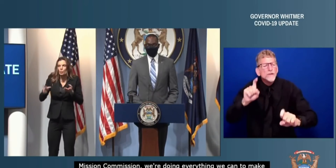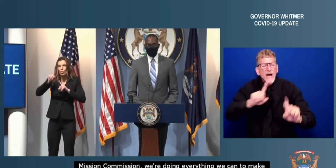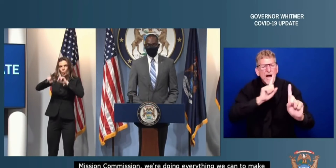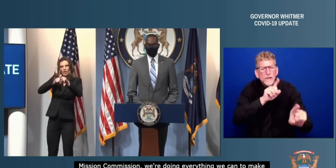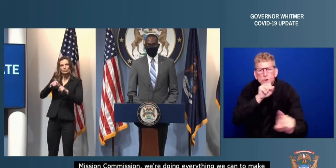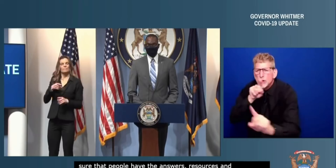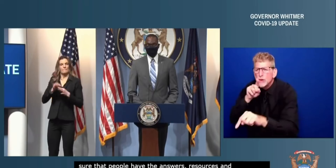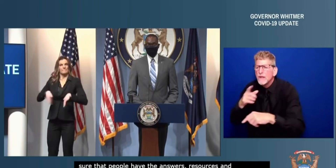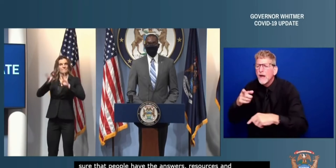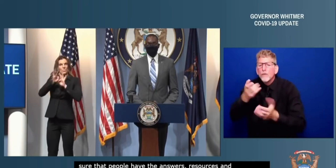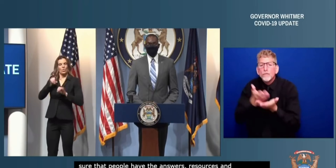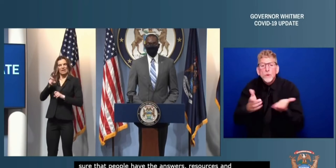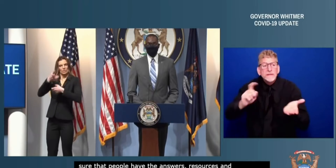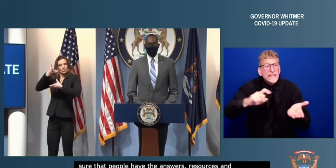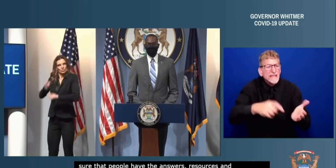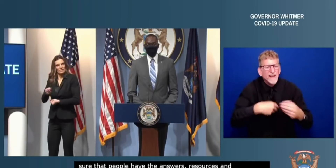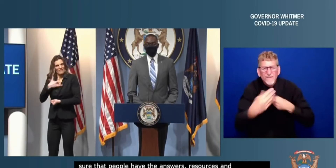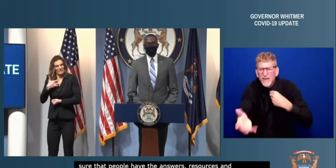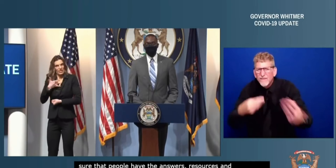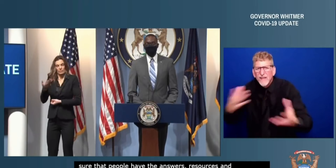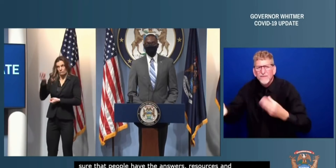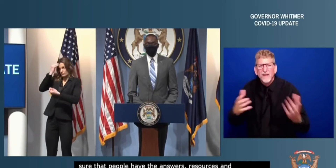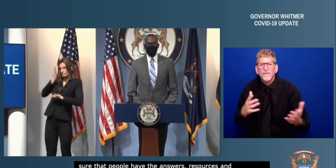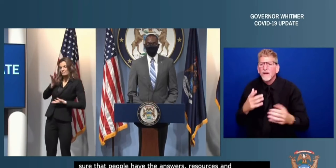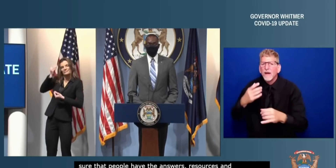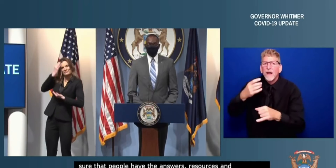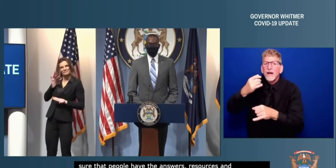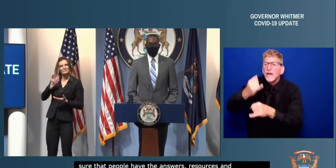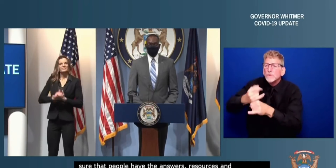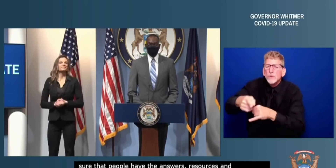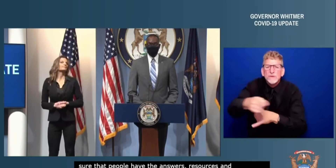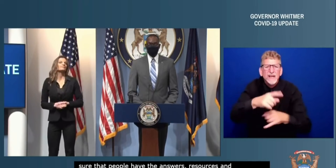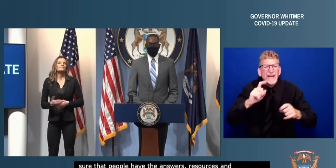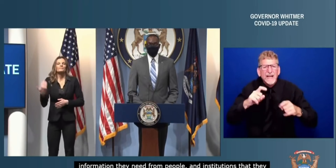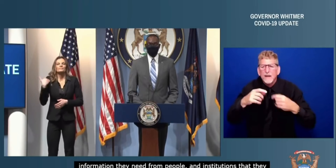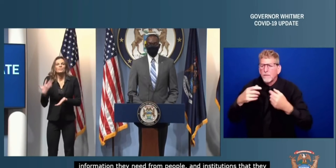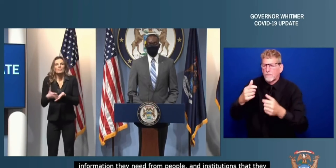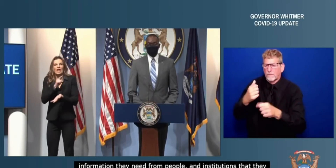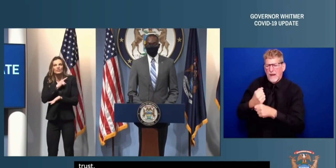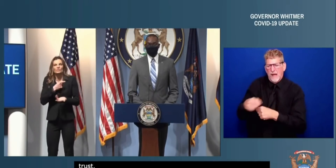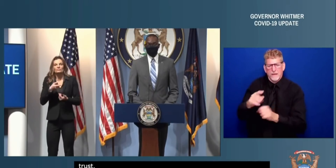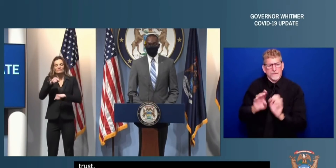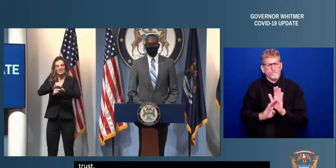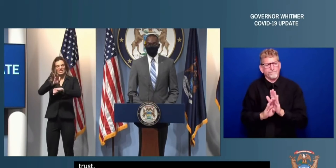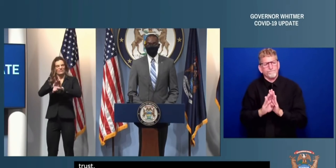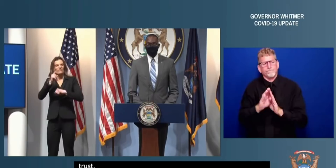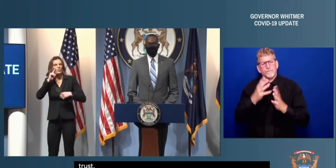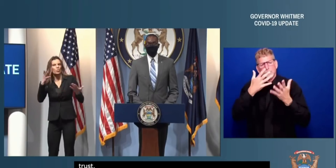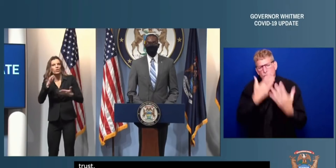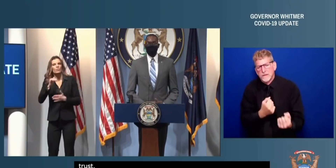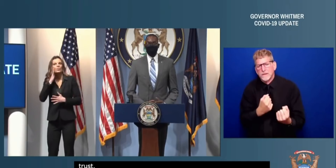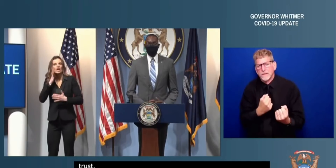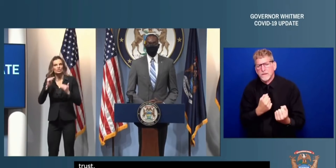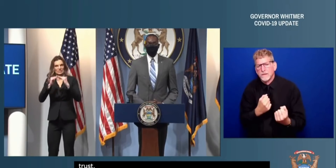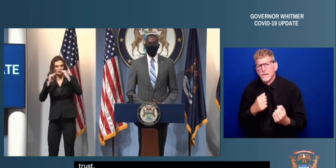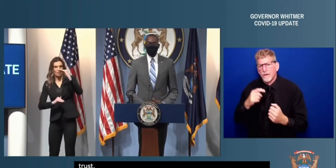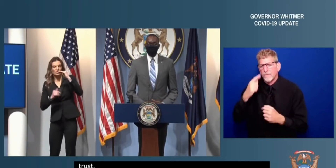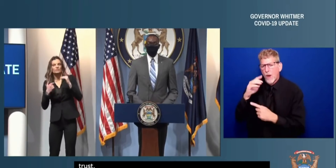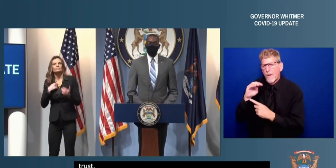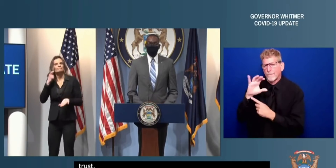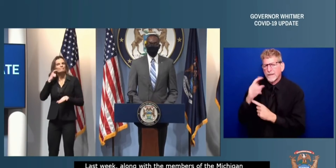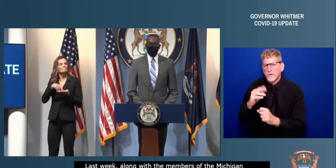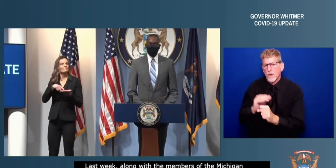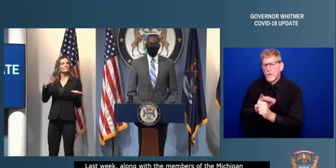they trust. Last week, along with the members of the Michigan Coronavirus Task Force on Racial Disparities, we recognized